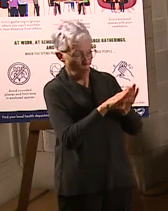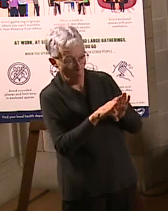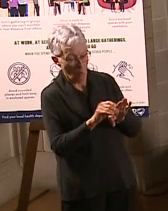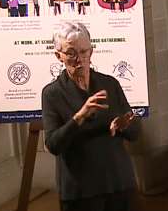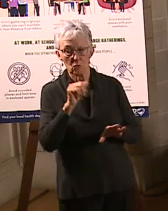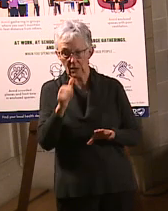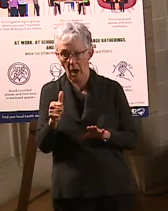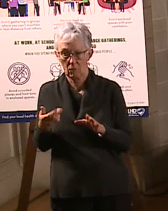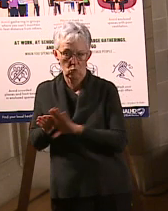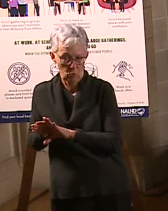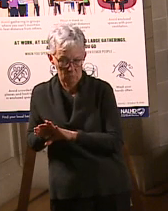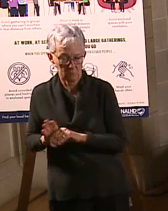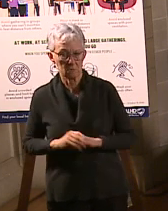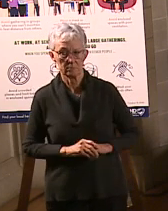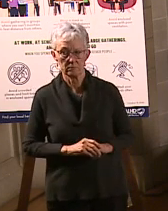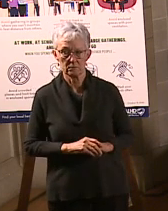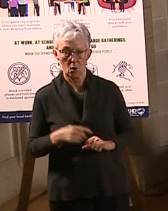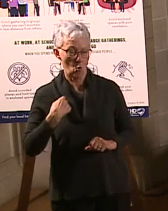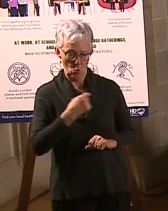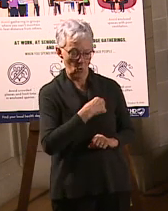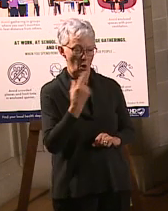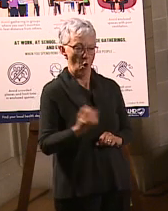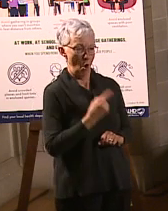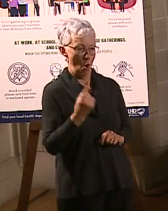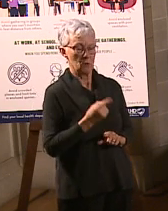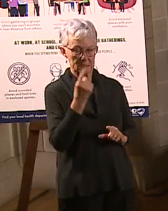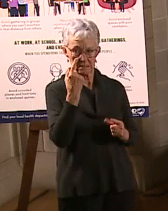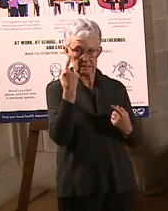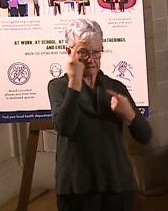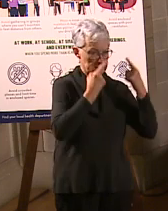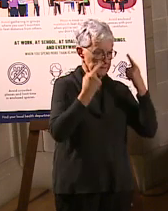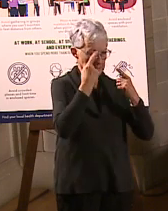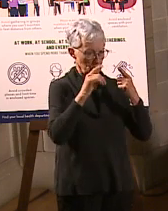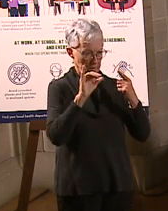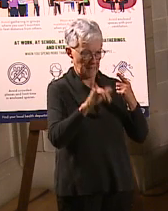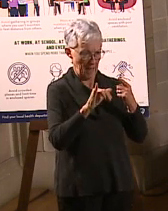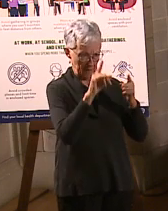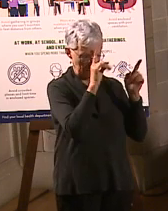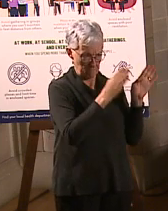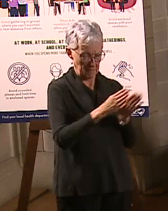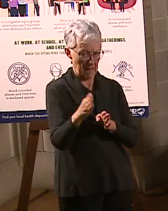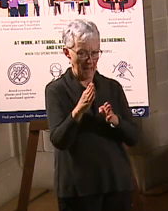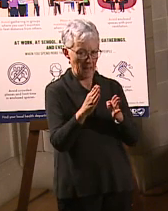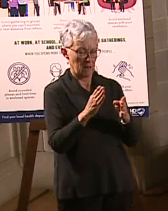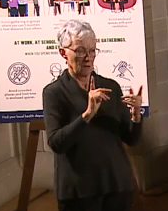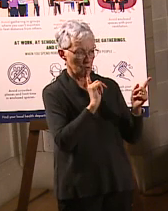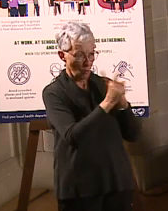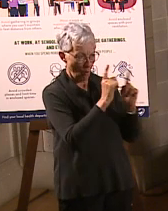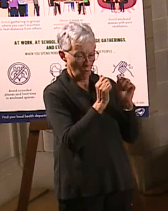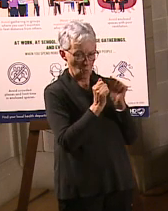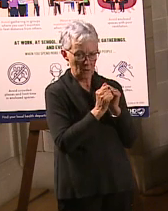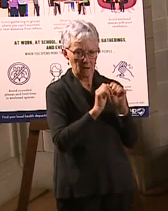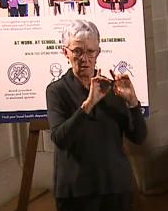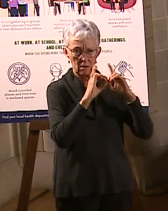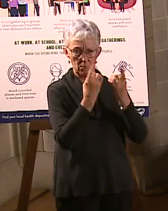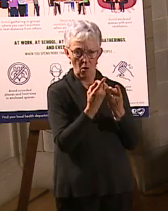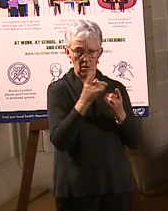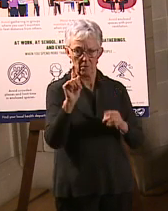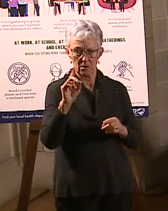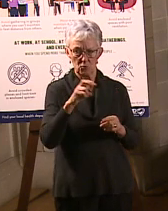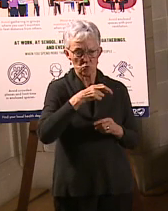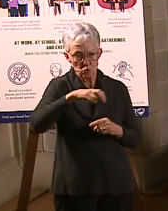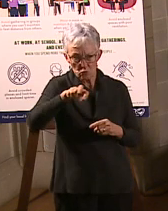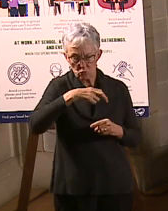that are considered by our partners with the Department of Transportation. And again, the goal is to keep the interstate system open